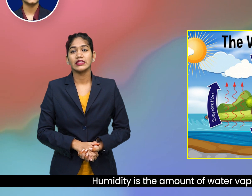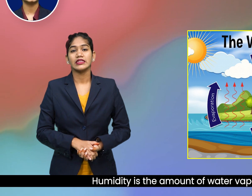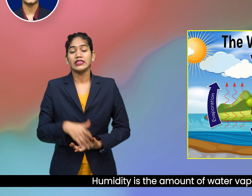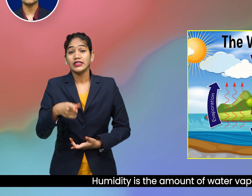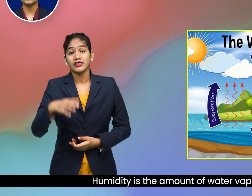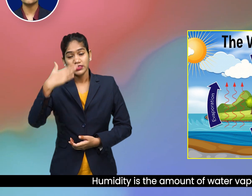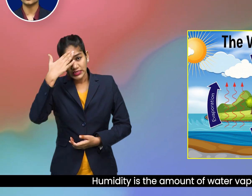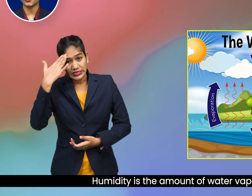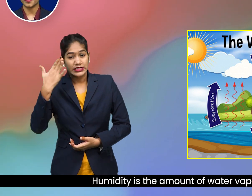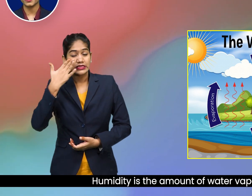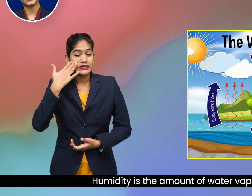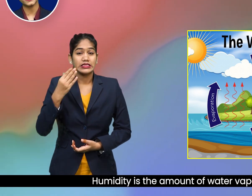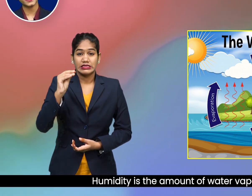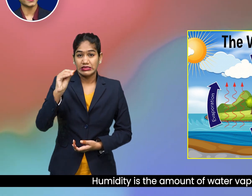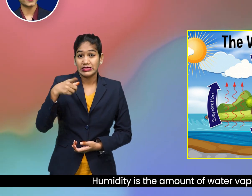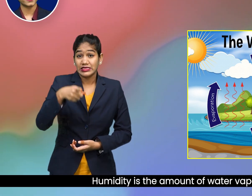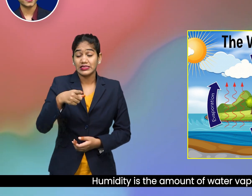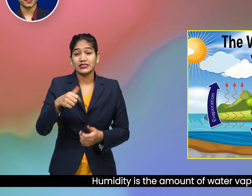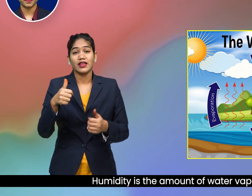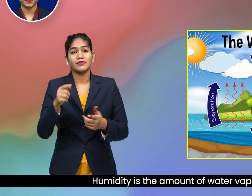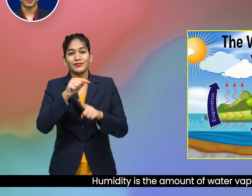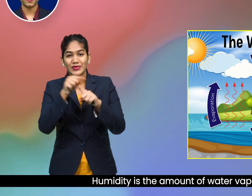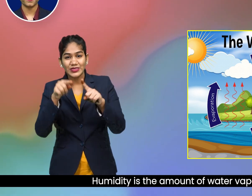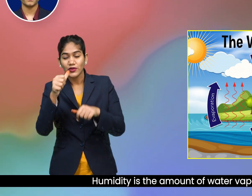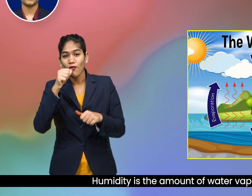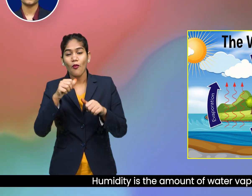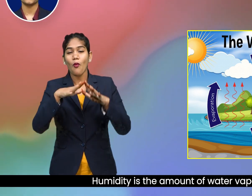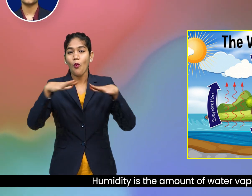Humidity is the amount of water vapor in the air.